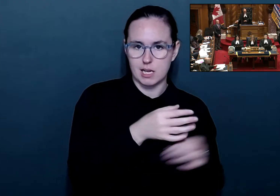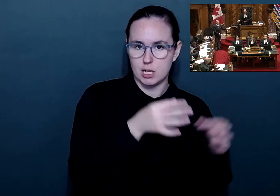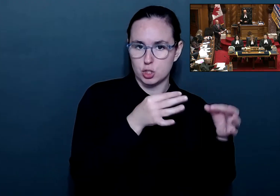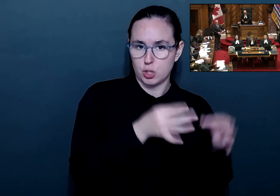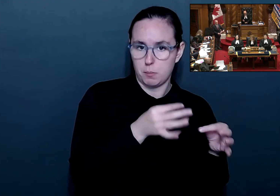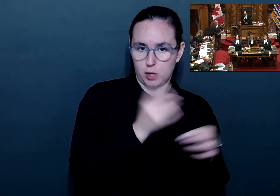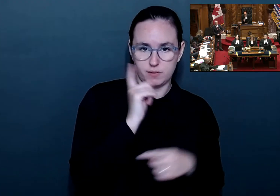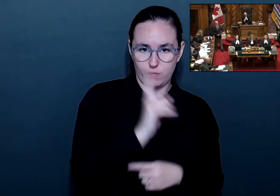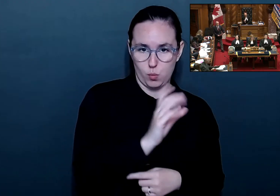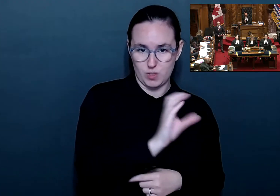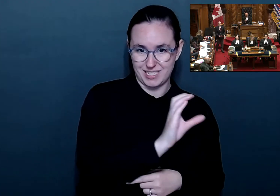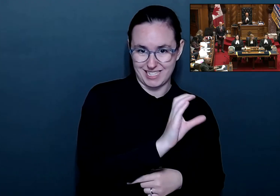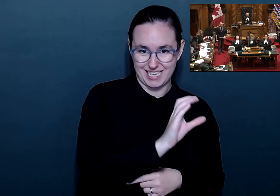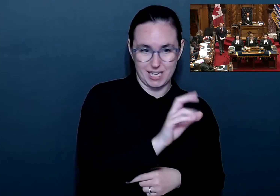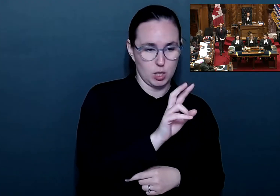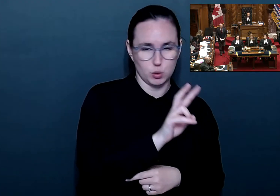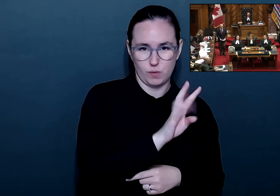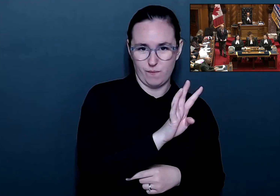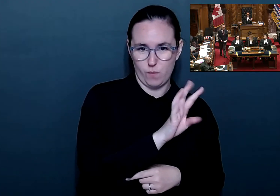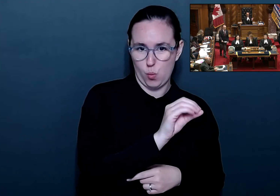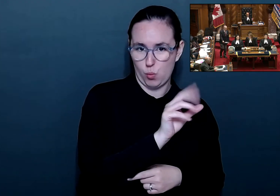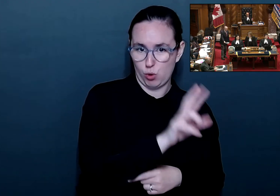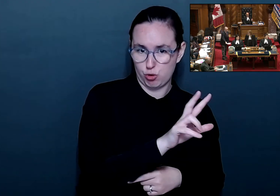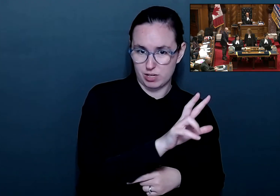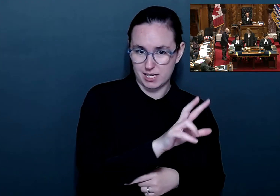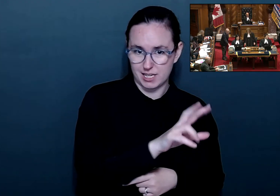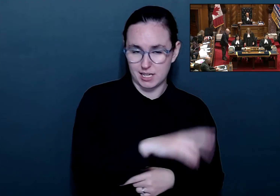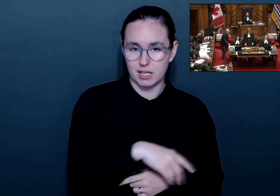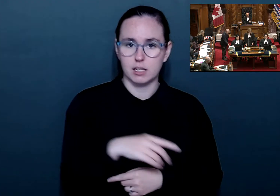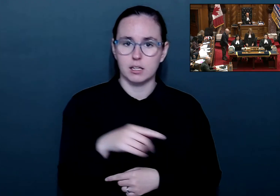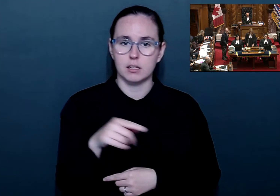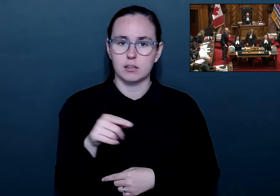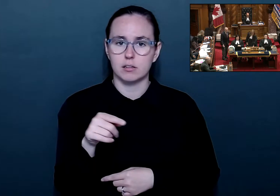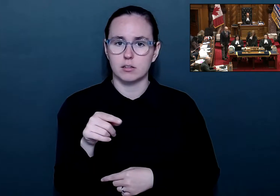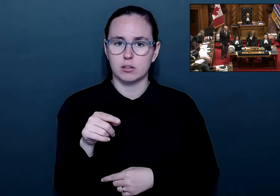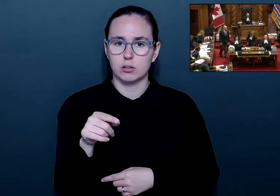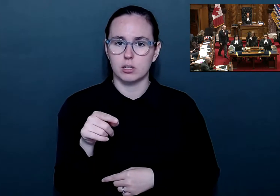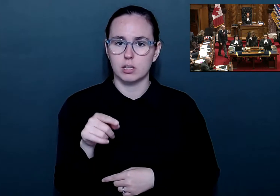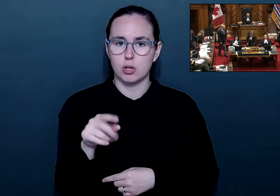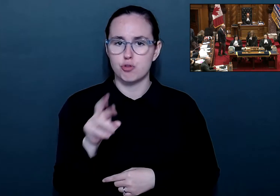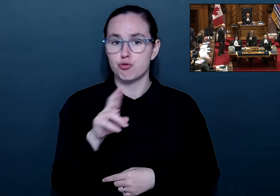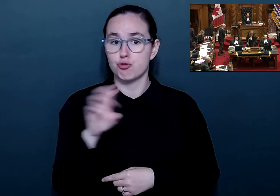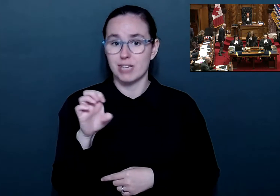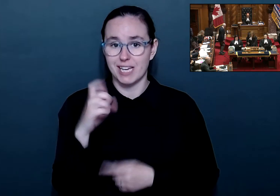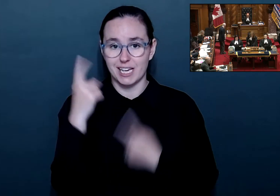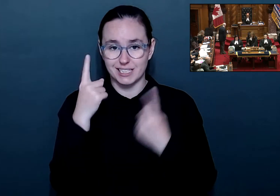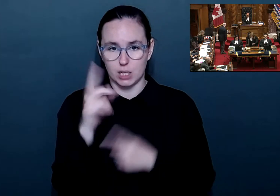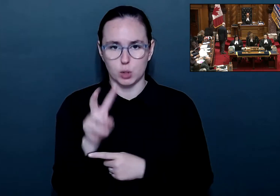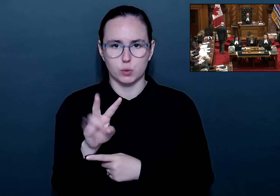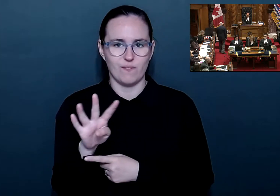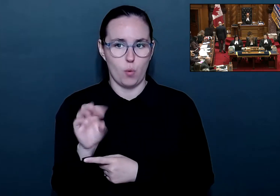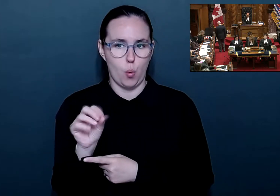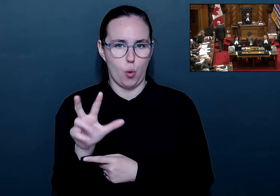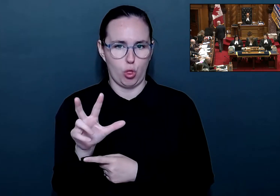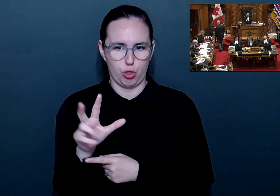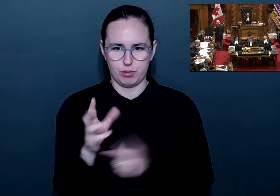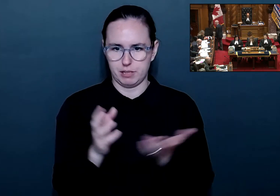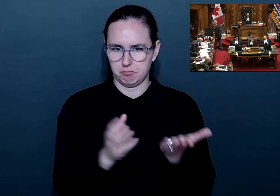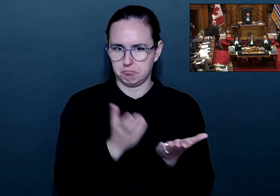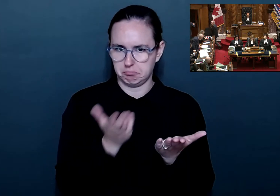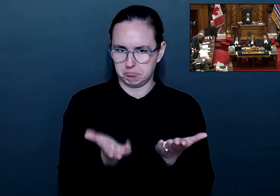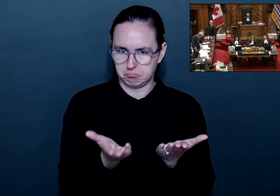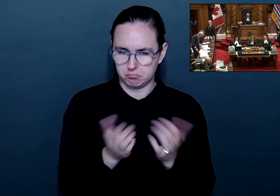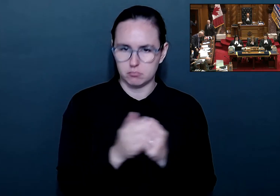Madam Clerk. Orders of the day. Government House